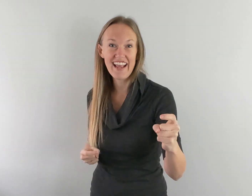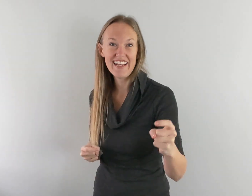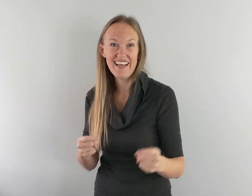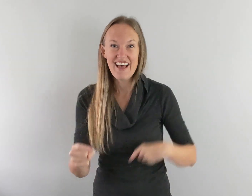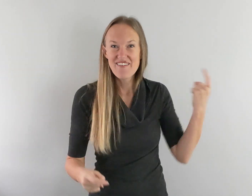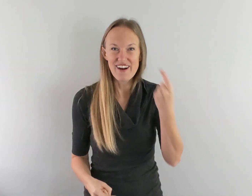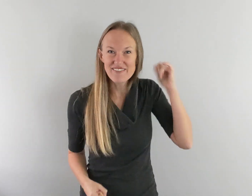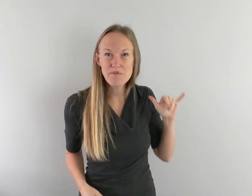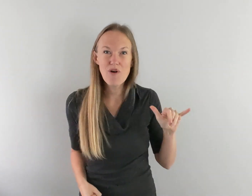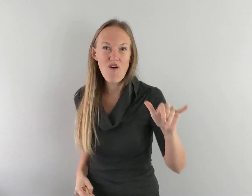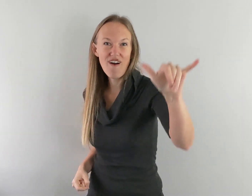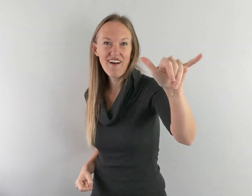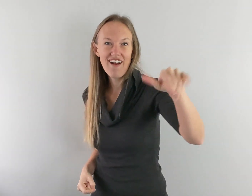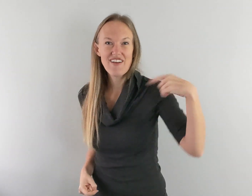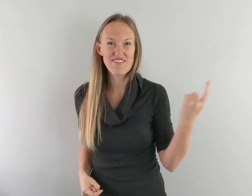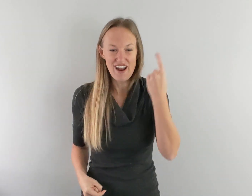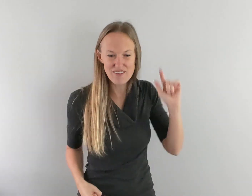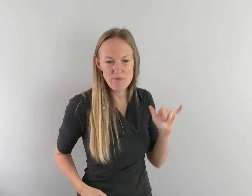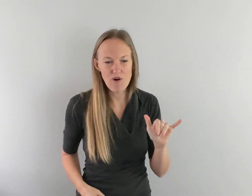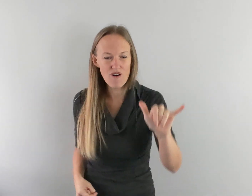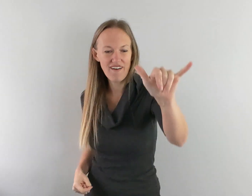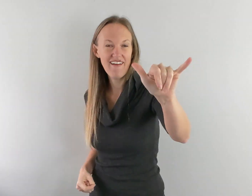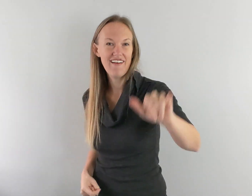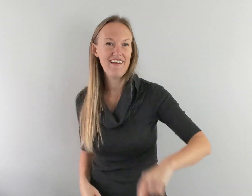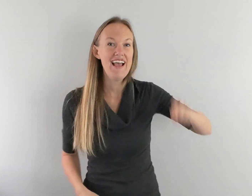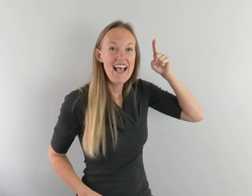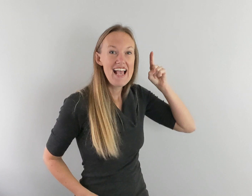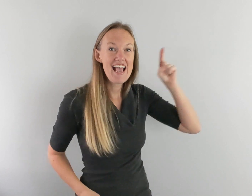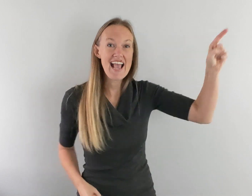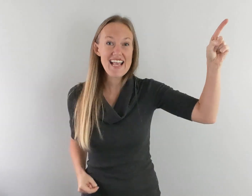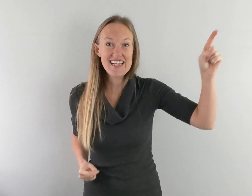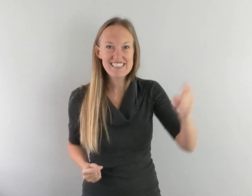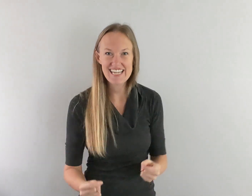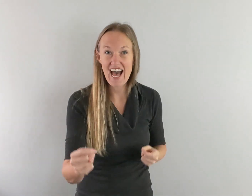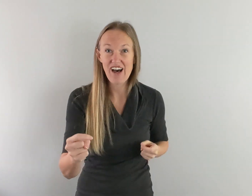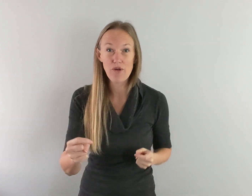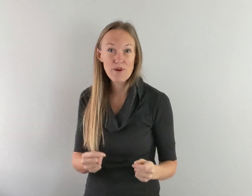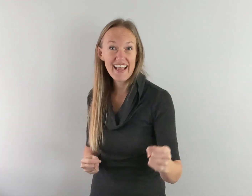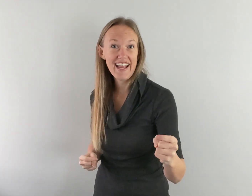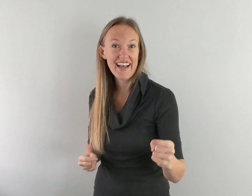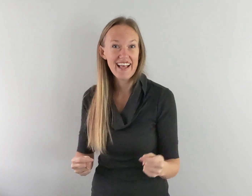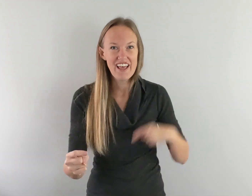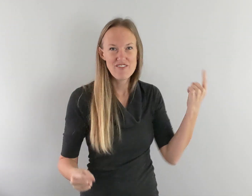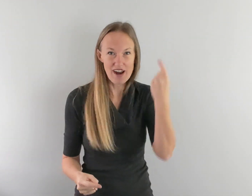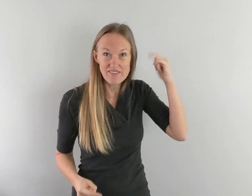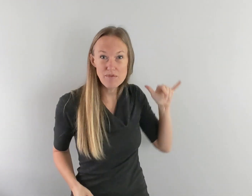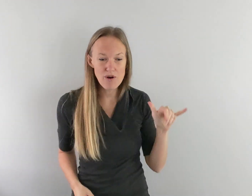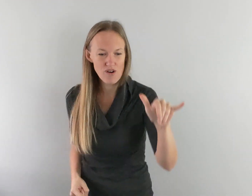reign forevermore, forevermore. He shall reign